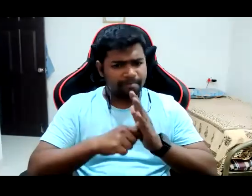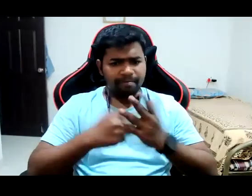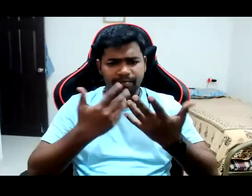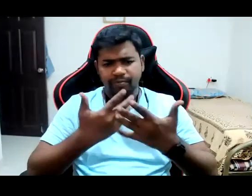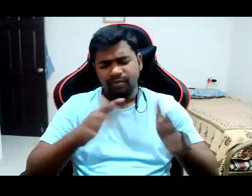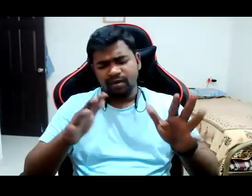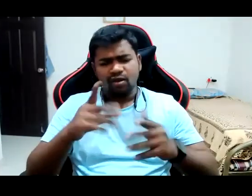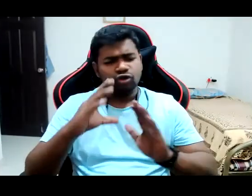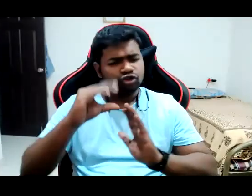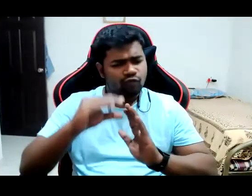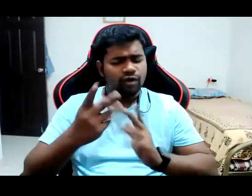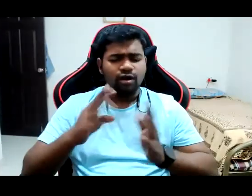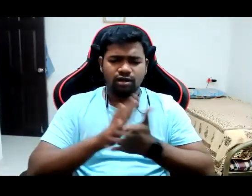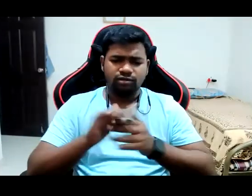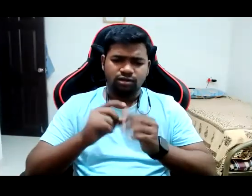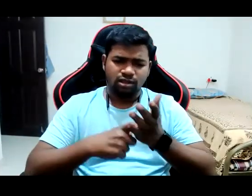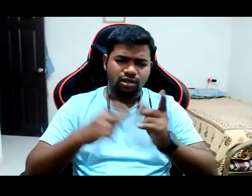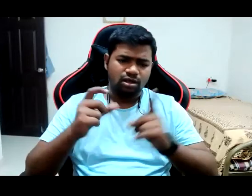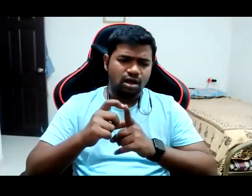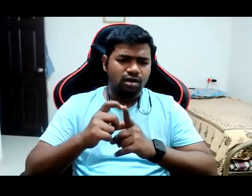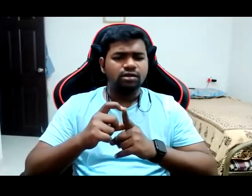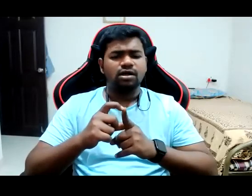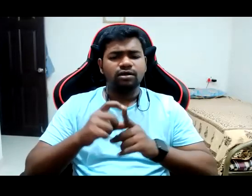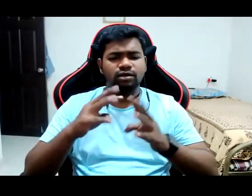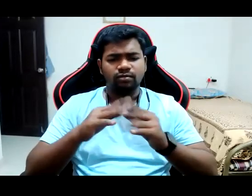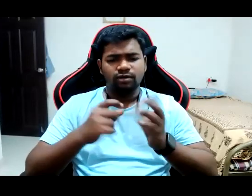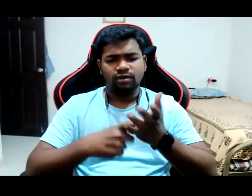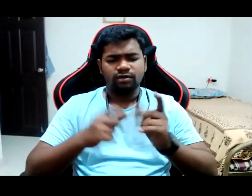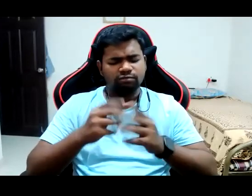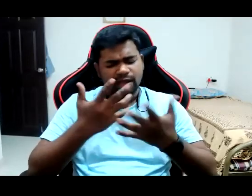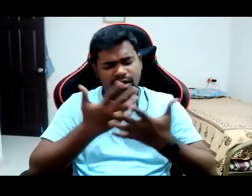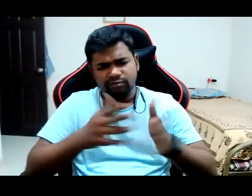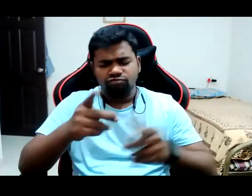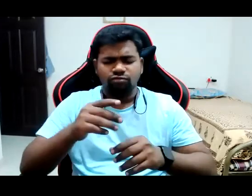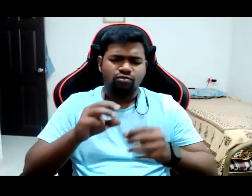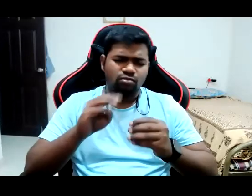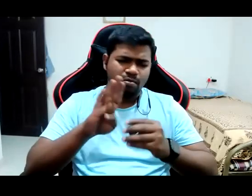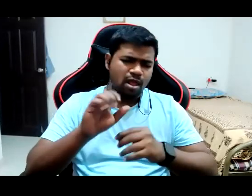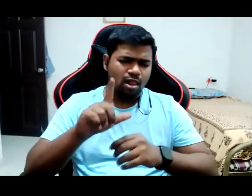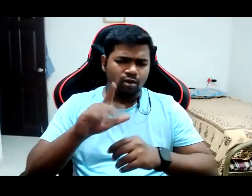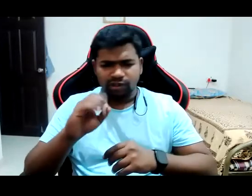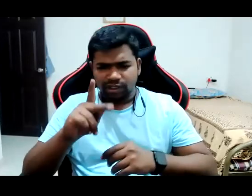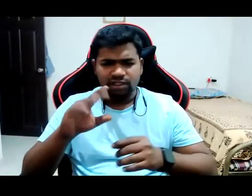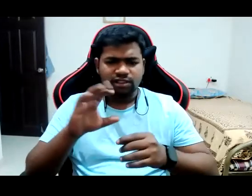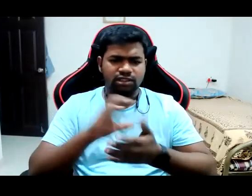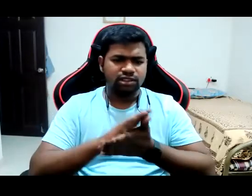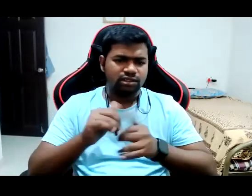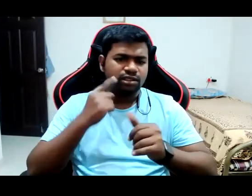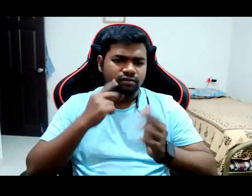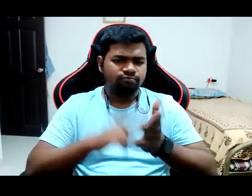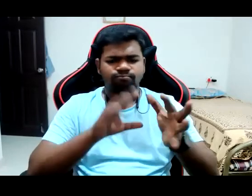can do software, hardware. If you want to go crazy, you can do whatever you want. Like, you can use AI, you can use blockchain, you can use whatever. Great, thanks. Yeah.